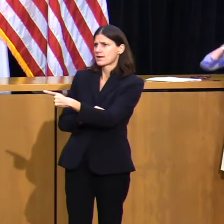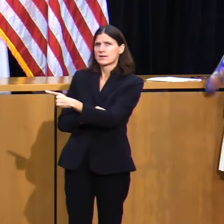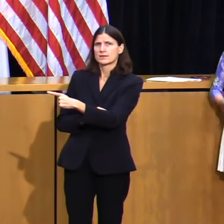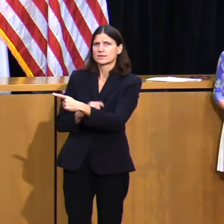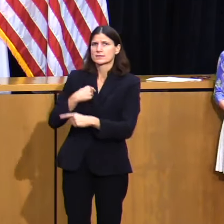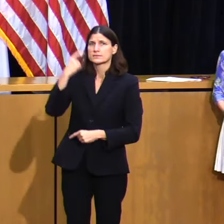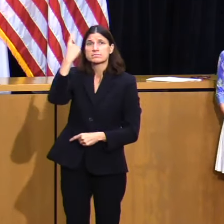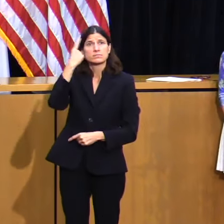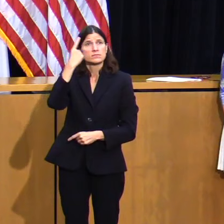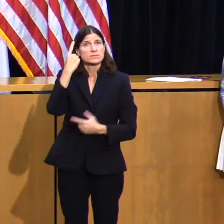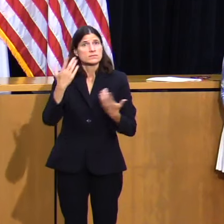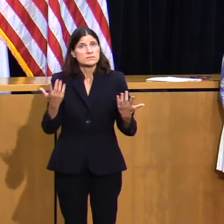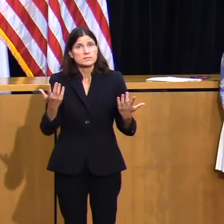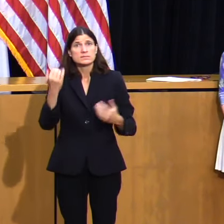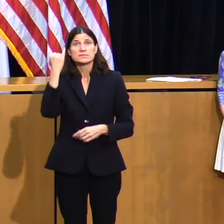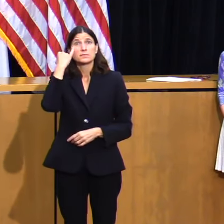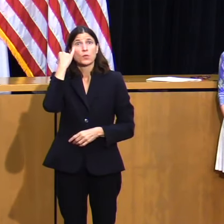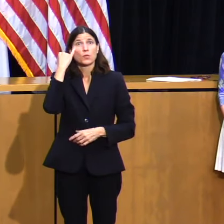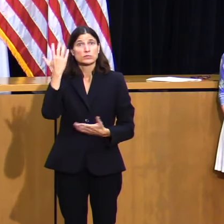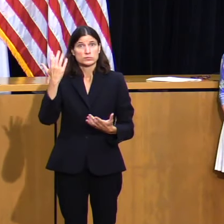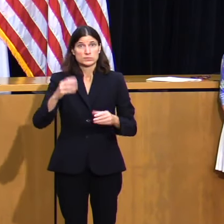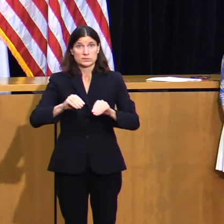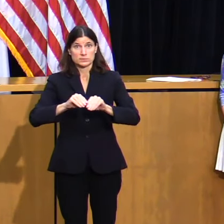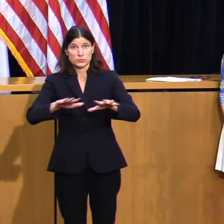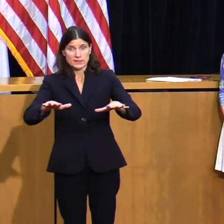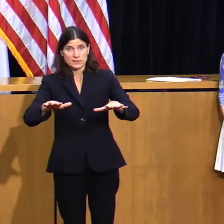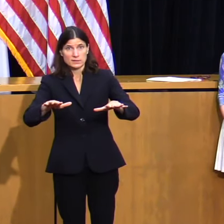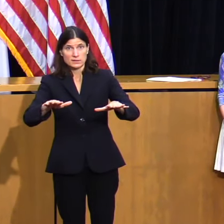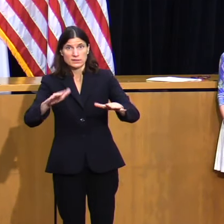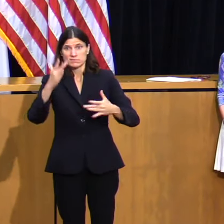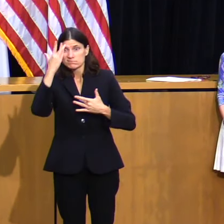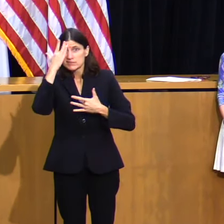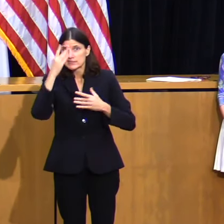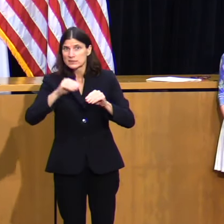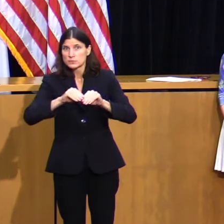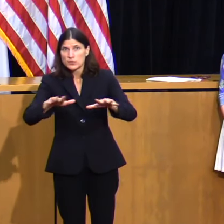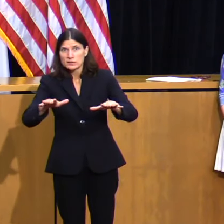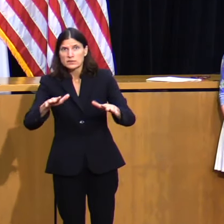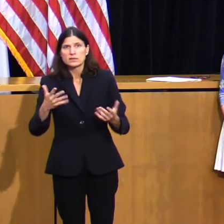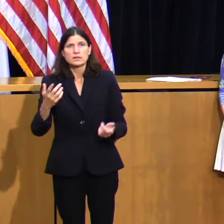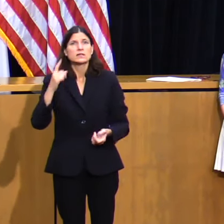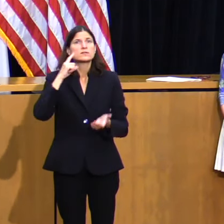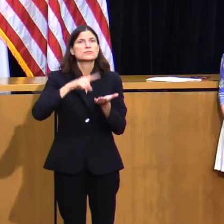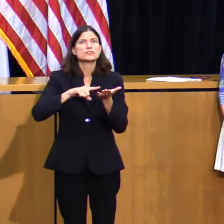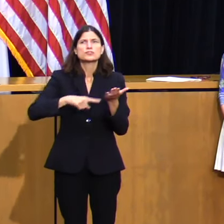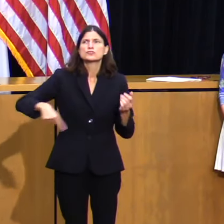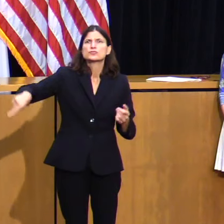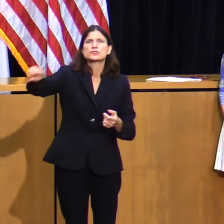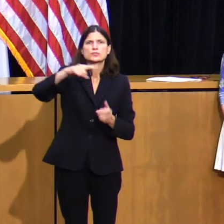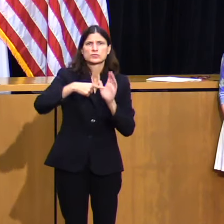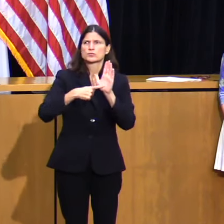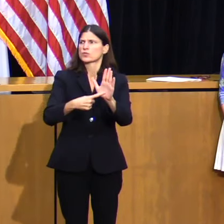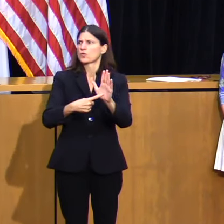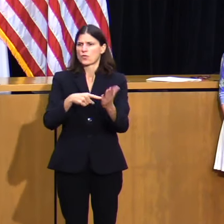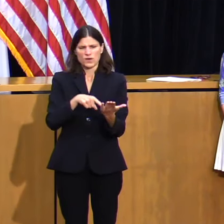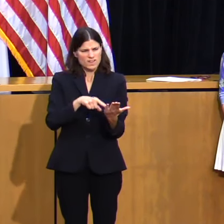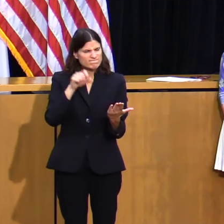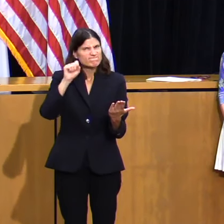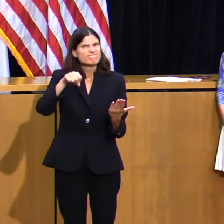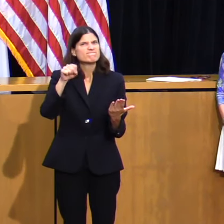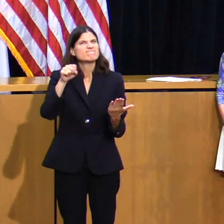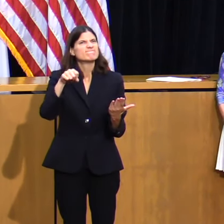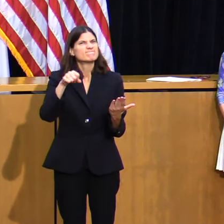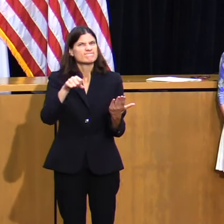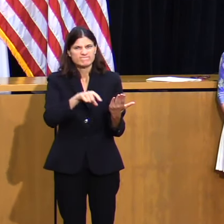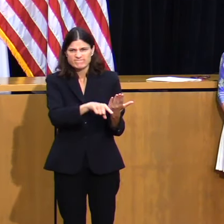And given that study, though it was one study, it does seem as though the science on this whole thing involving children is